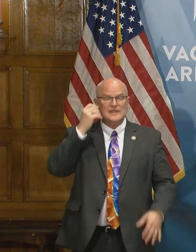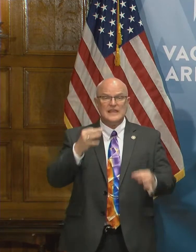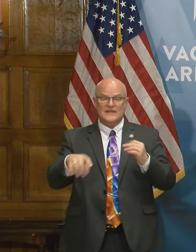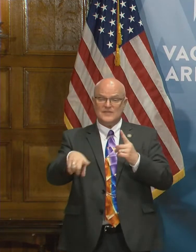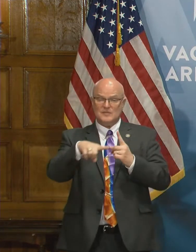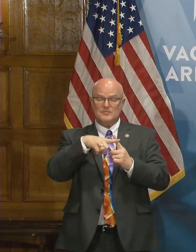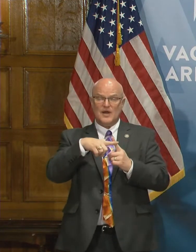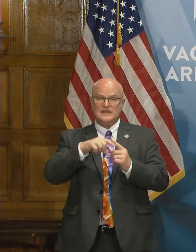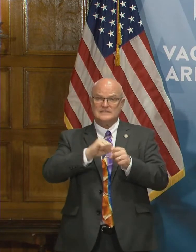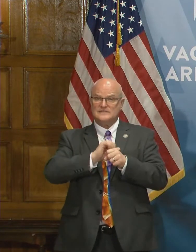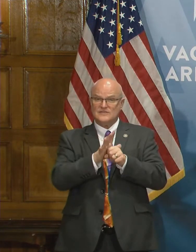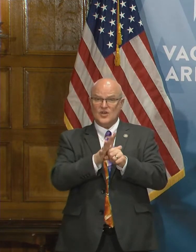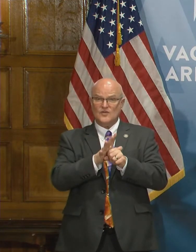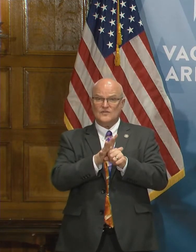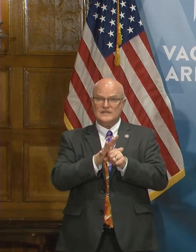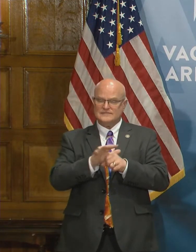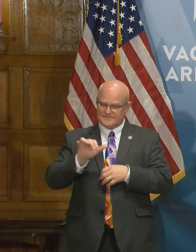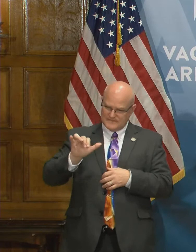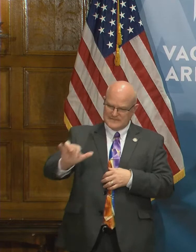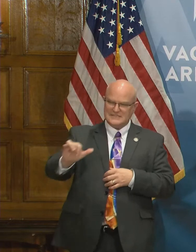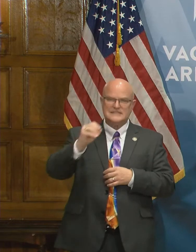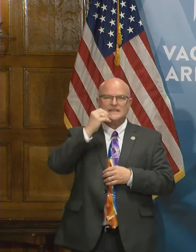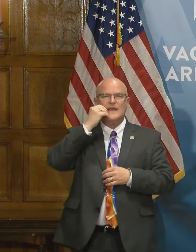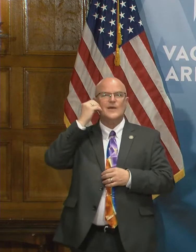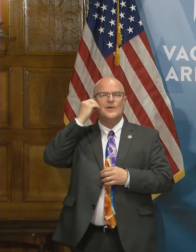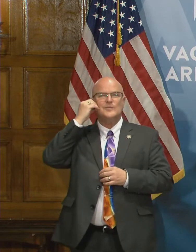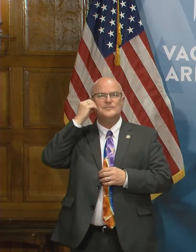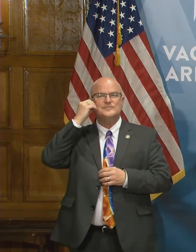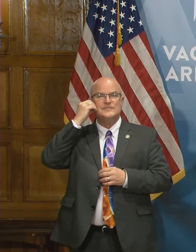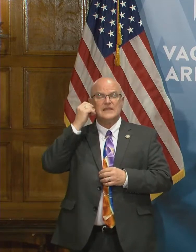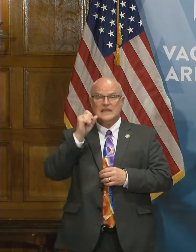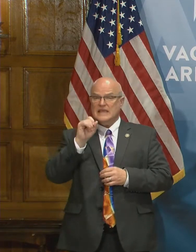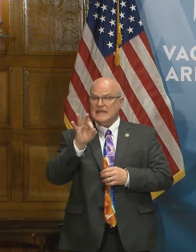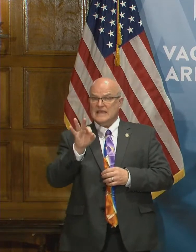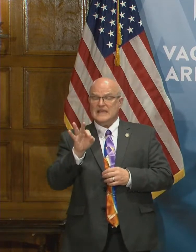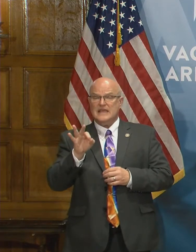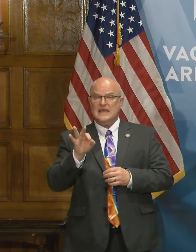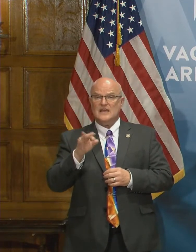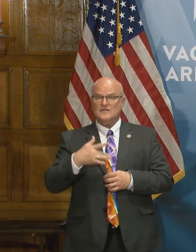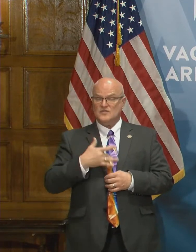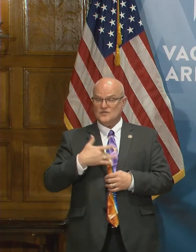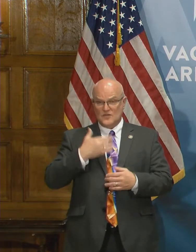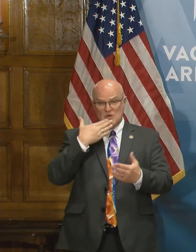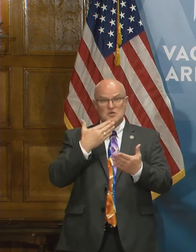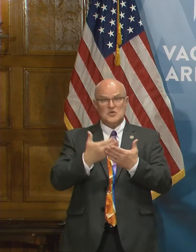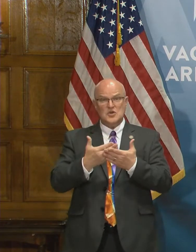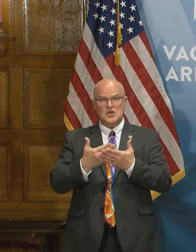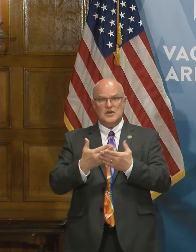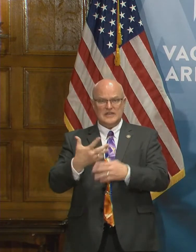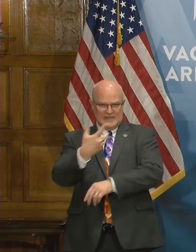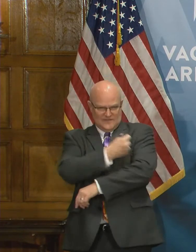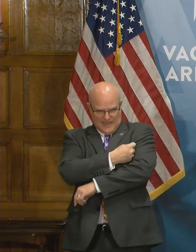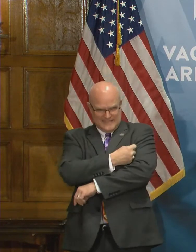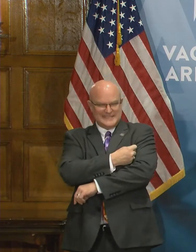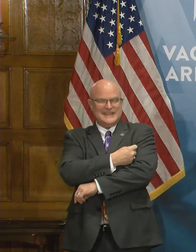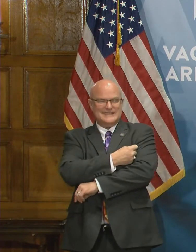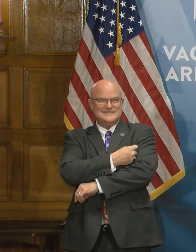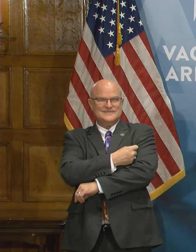they're positive COVID, they should stay home. If you feel good, get